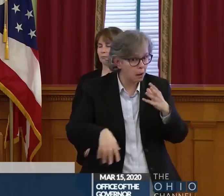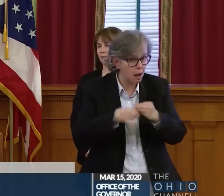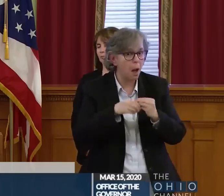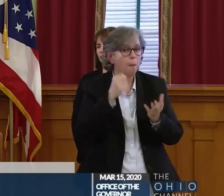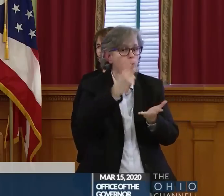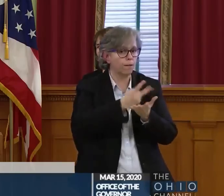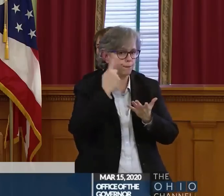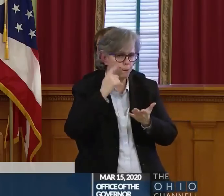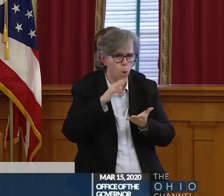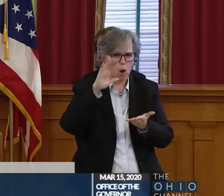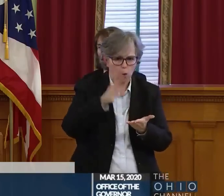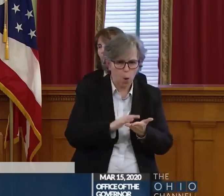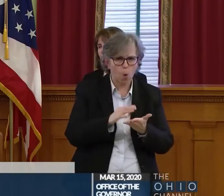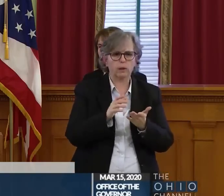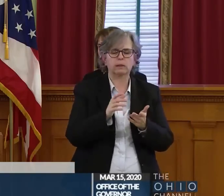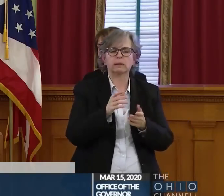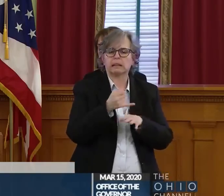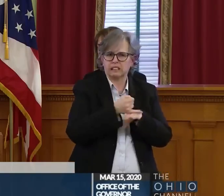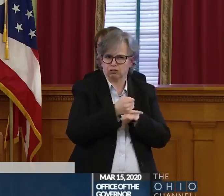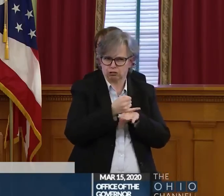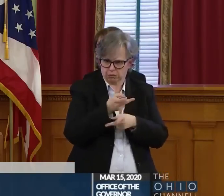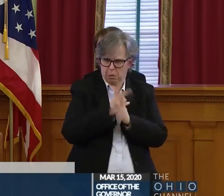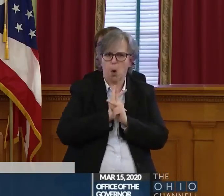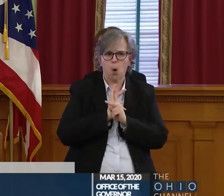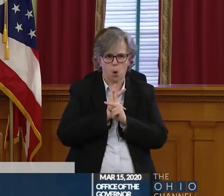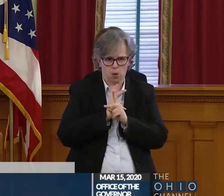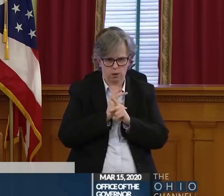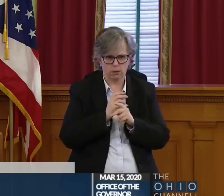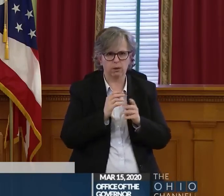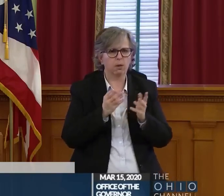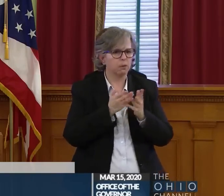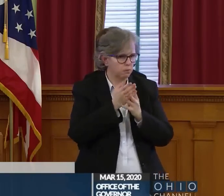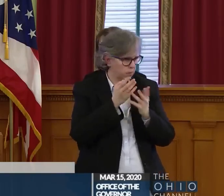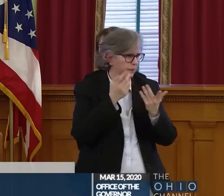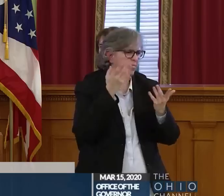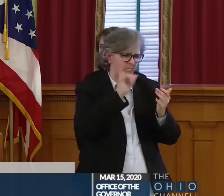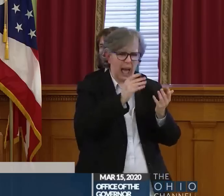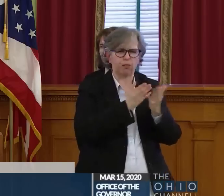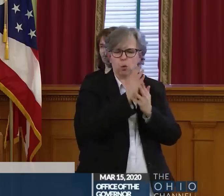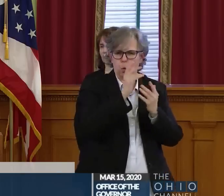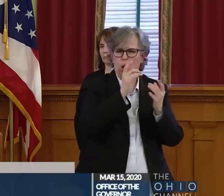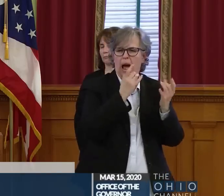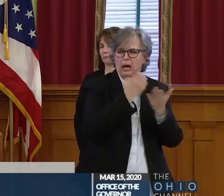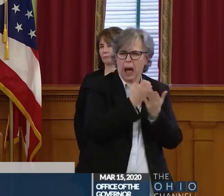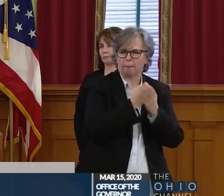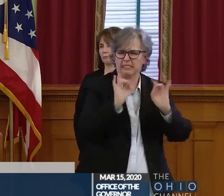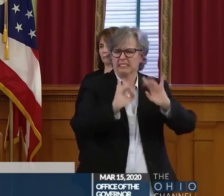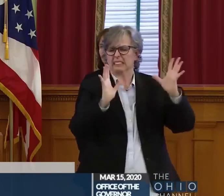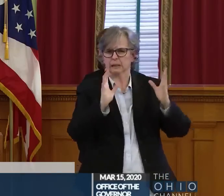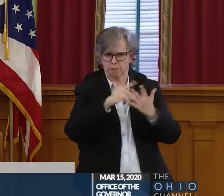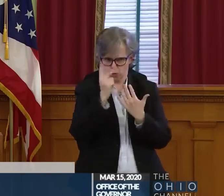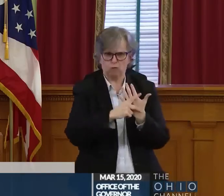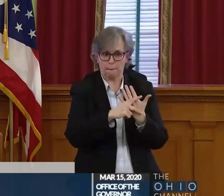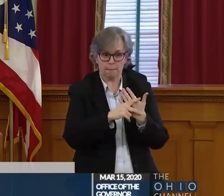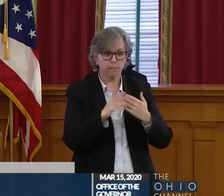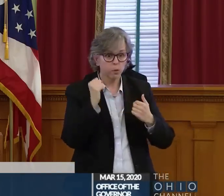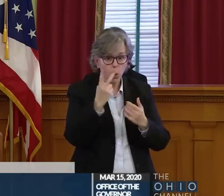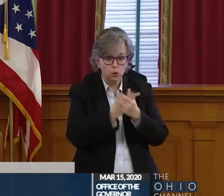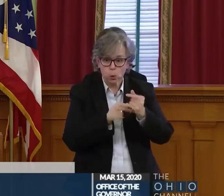Economic Injury Disaster Loan Program. These loans may be used to pay fixed debts,